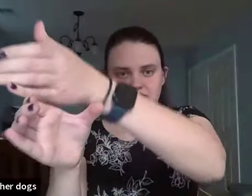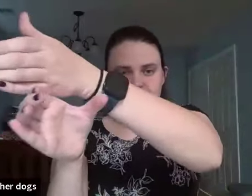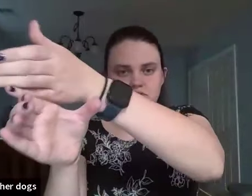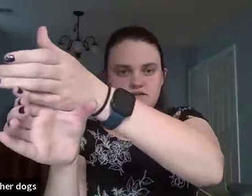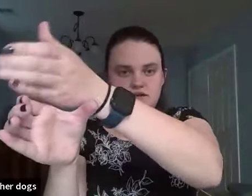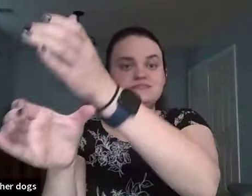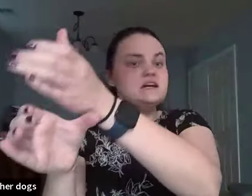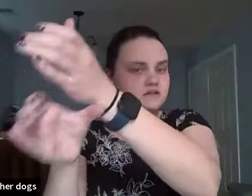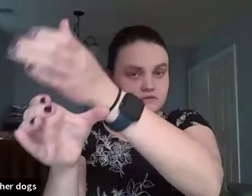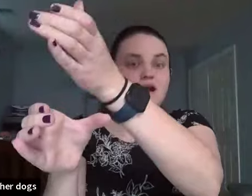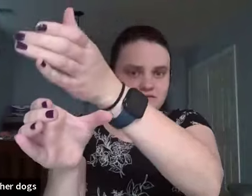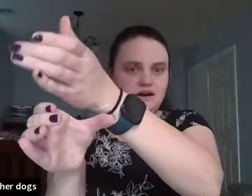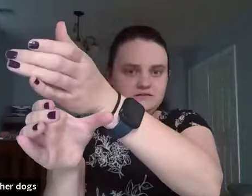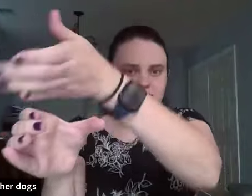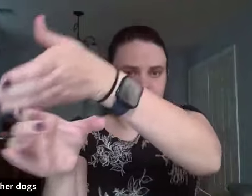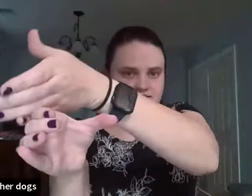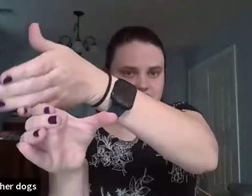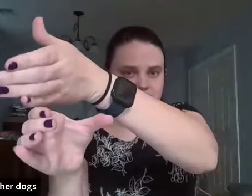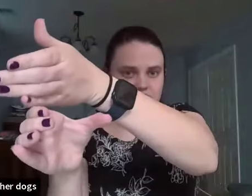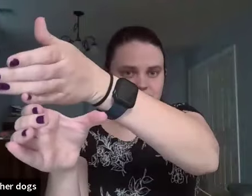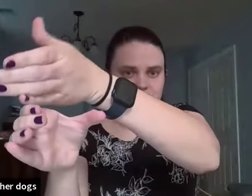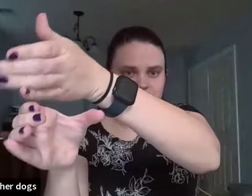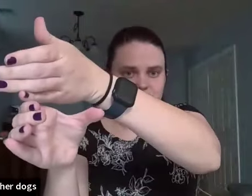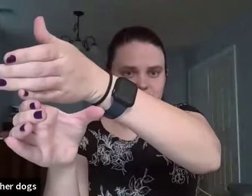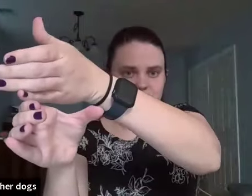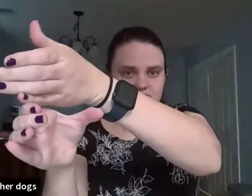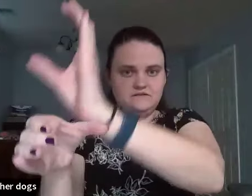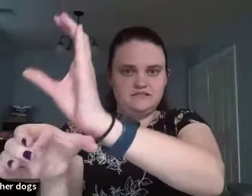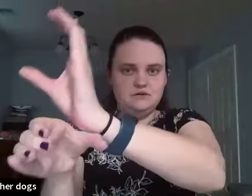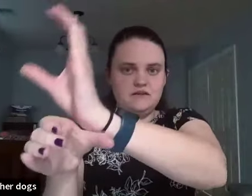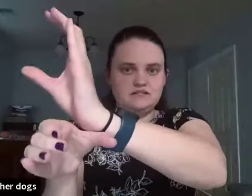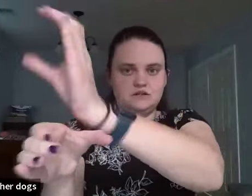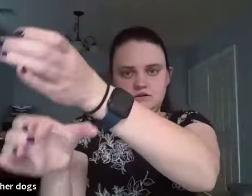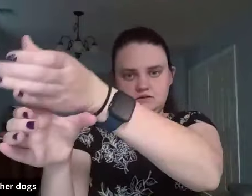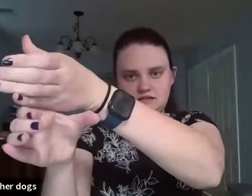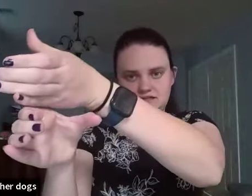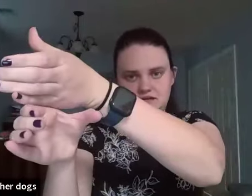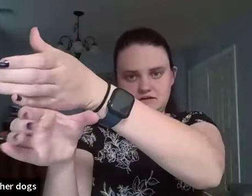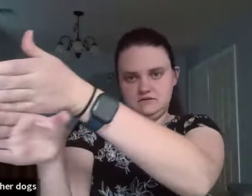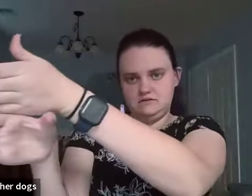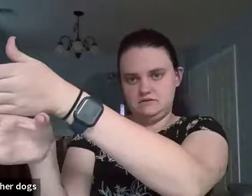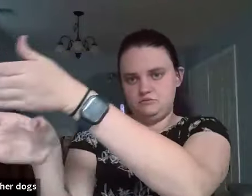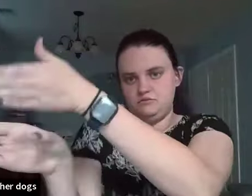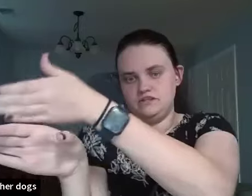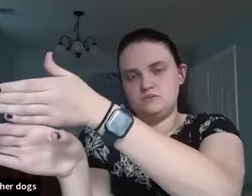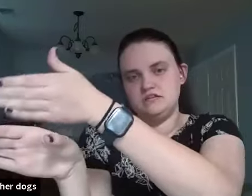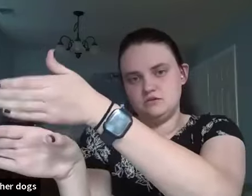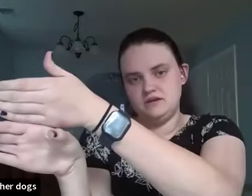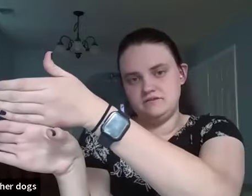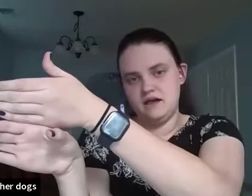Like it's completely sideways. There you go. Yeah, yeah. Down sideways. If it's too high, that's gonna look, it's like that's almost like they're being flat